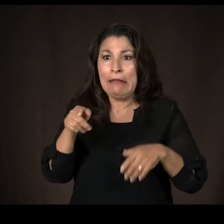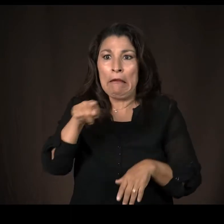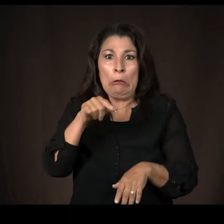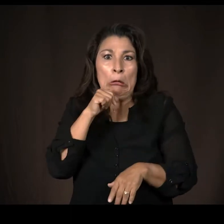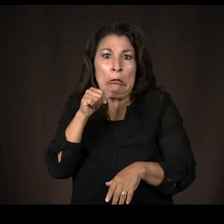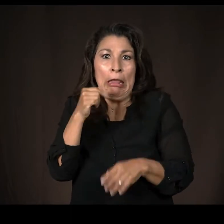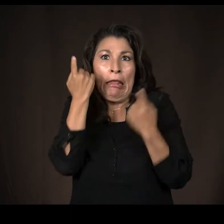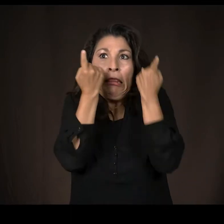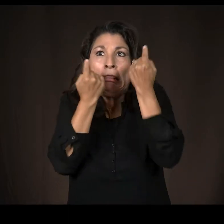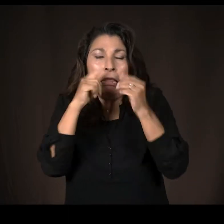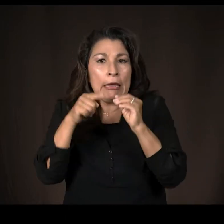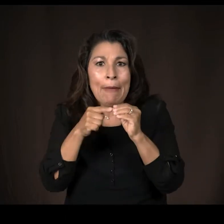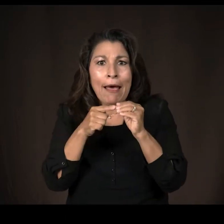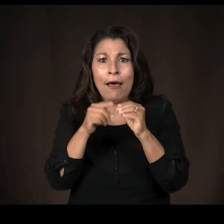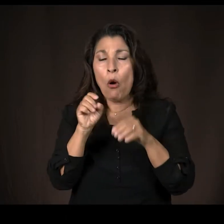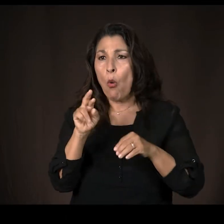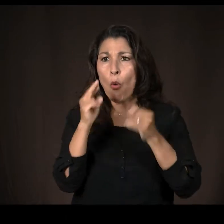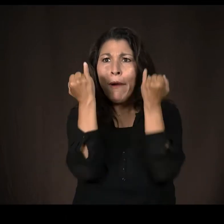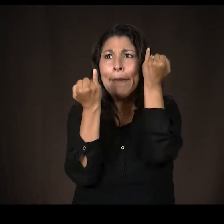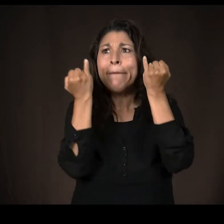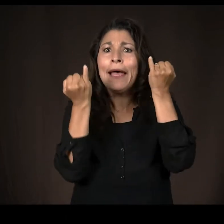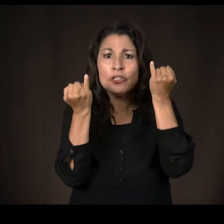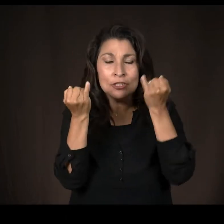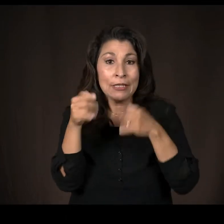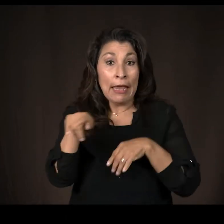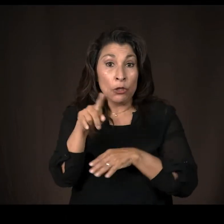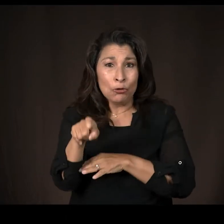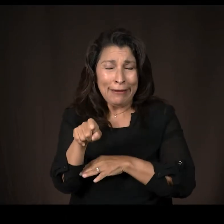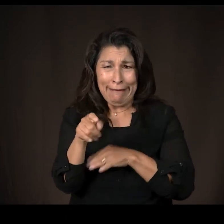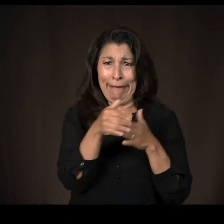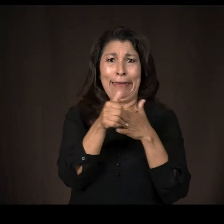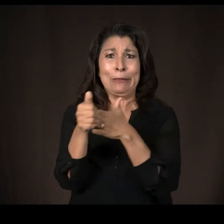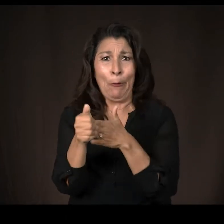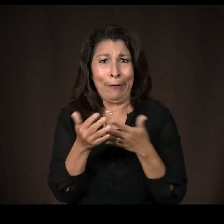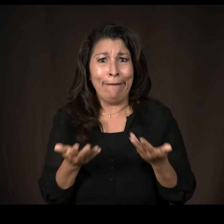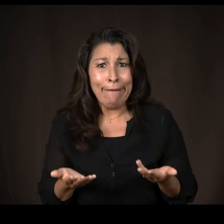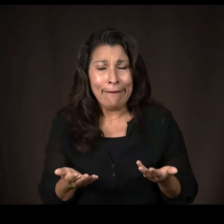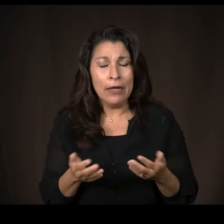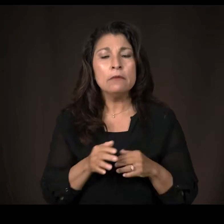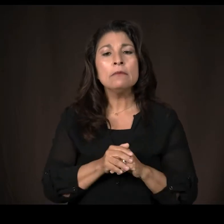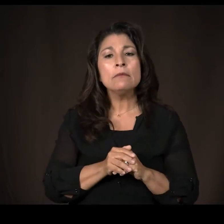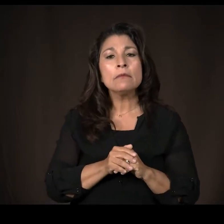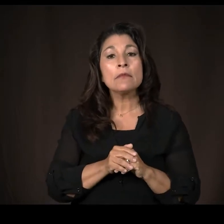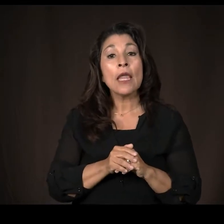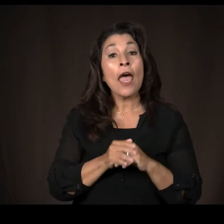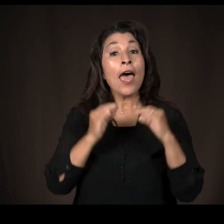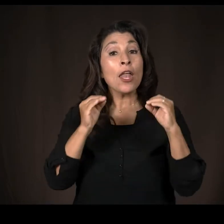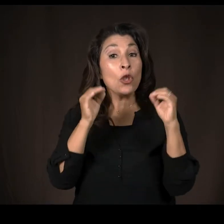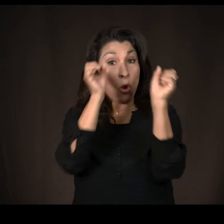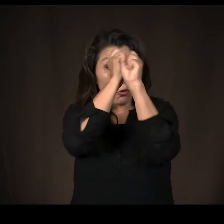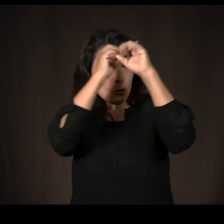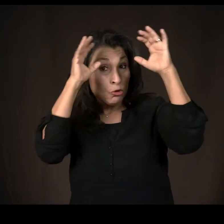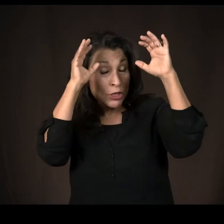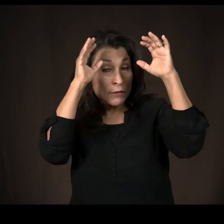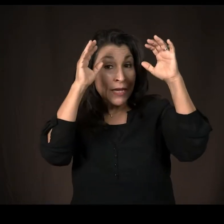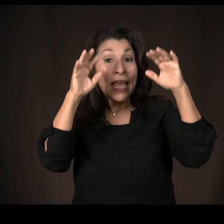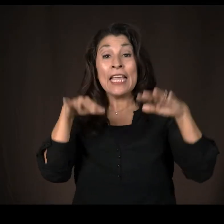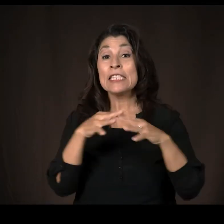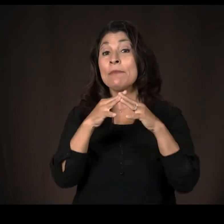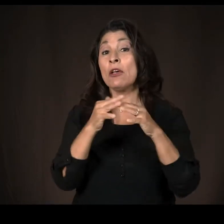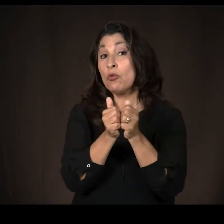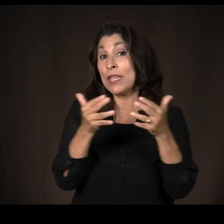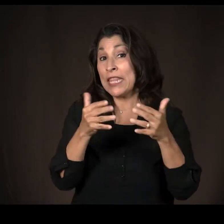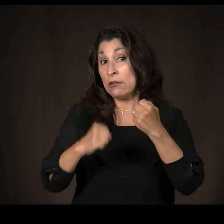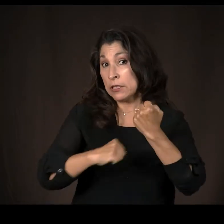stuff you didn't think of or even imagine that you would ever need, an escort. Now, no dream is